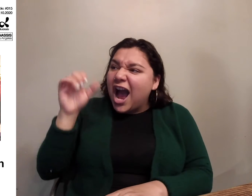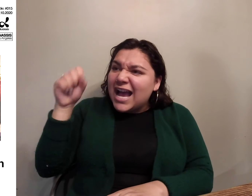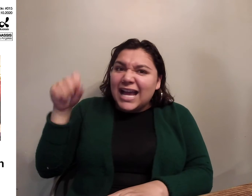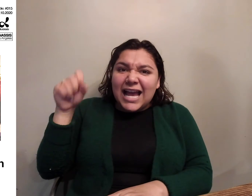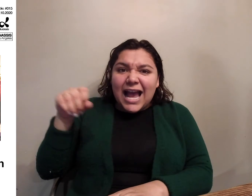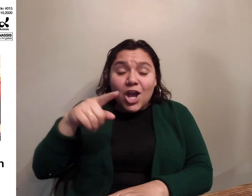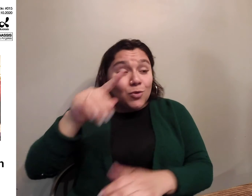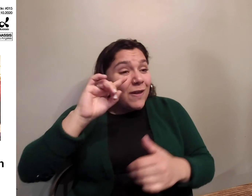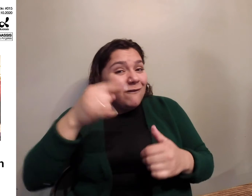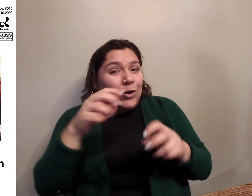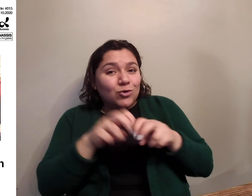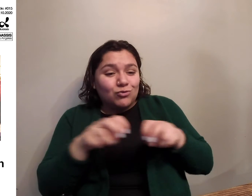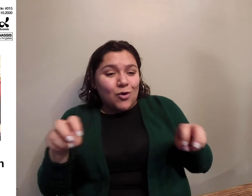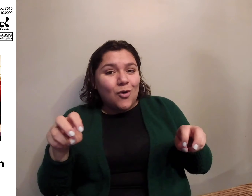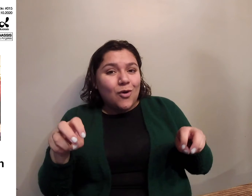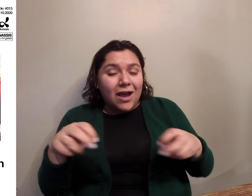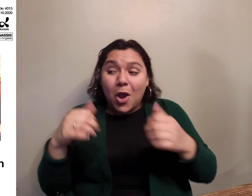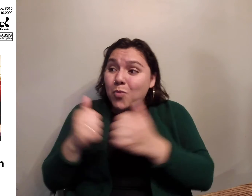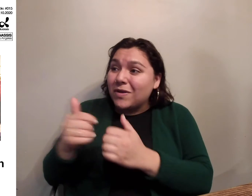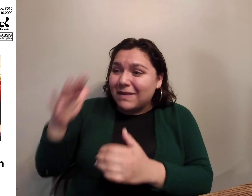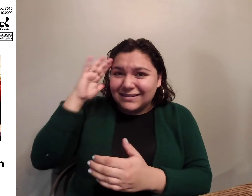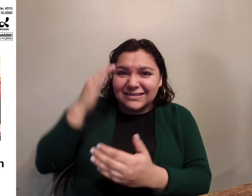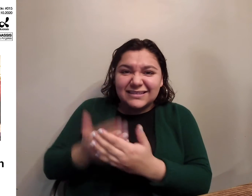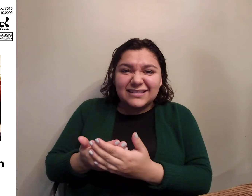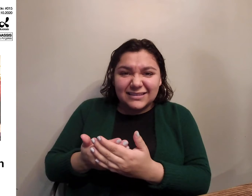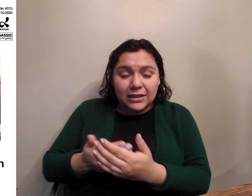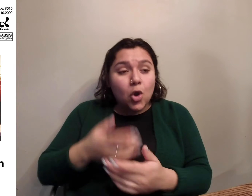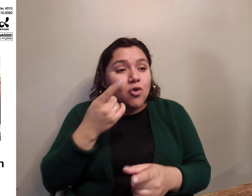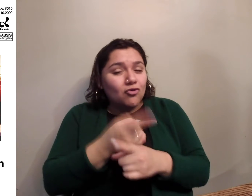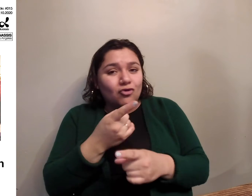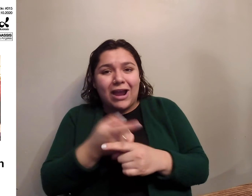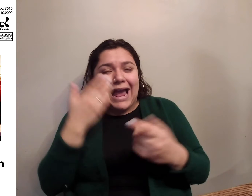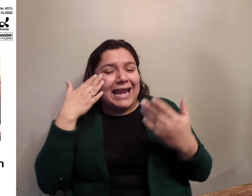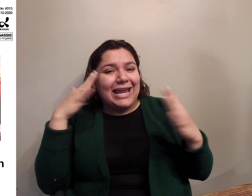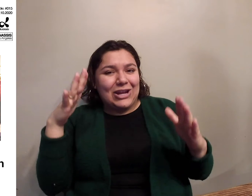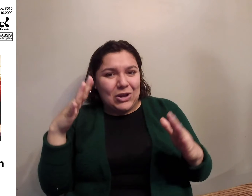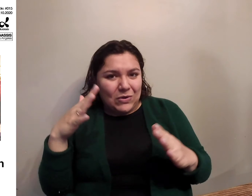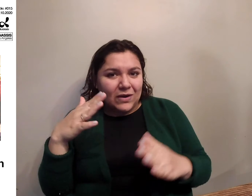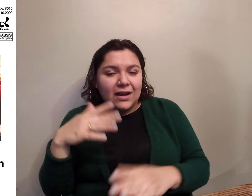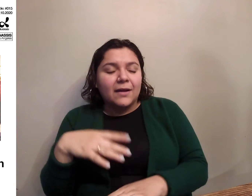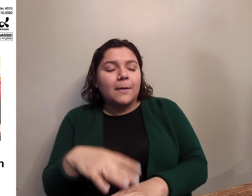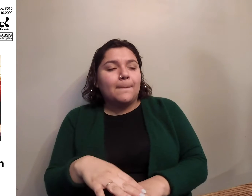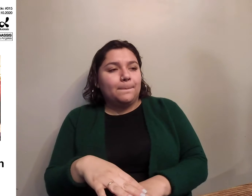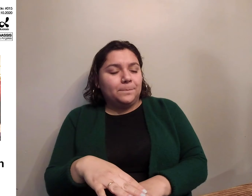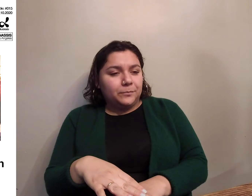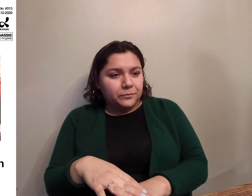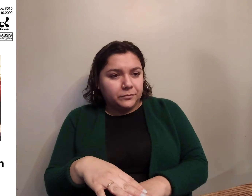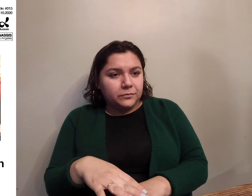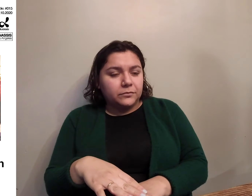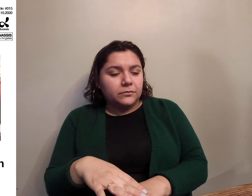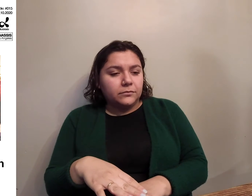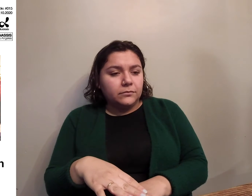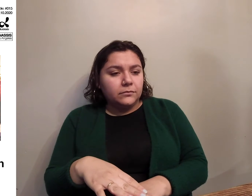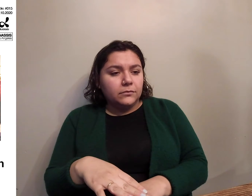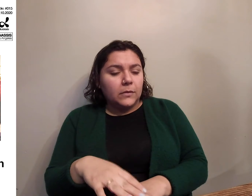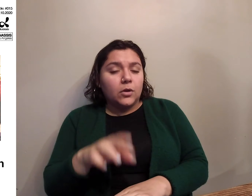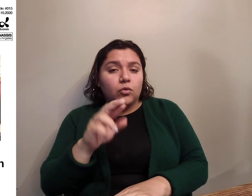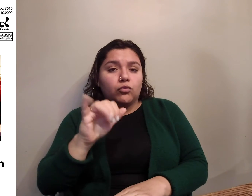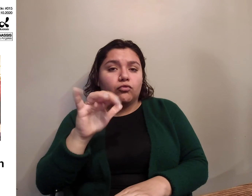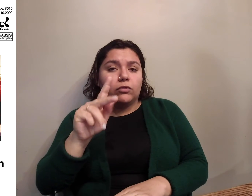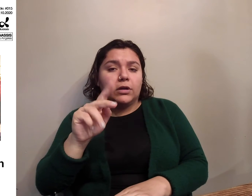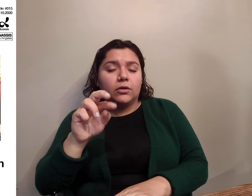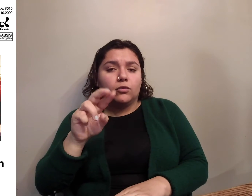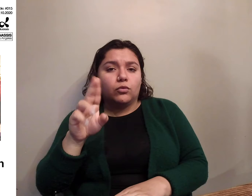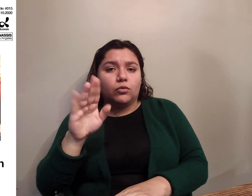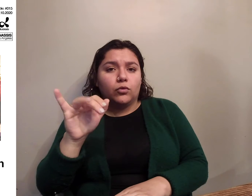first row. And with him. And I didn't know. I played Hurt, which you recall. Rick Rubin said to